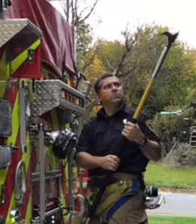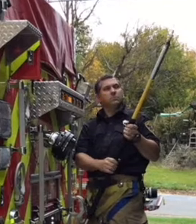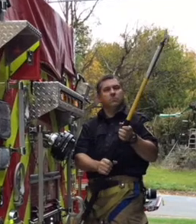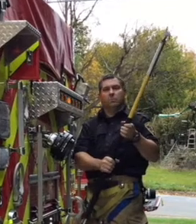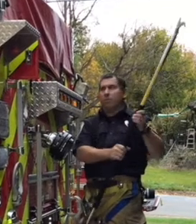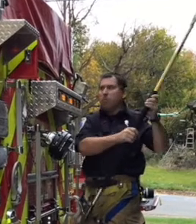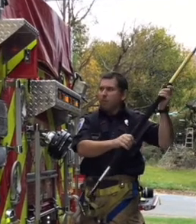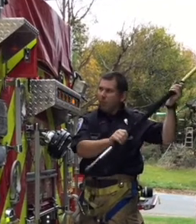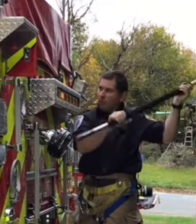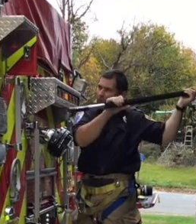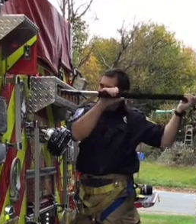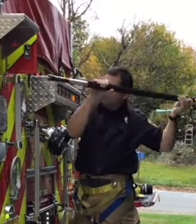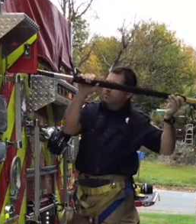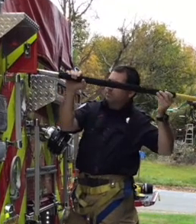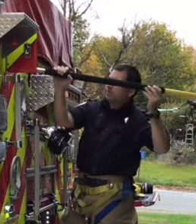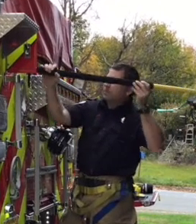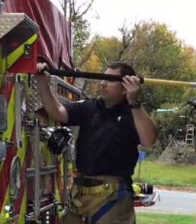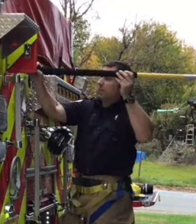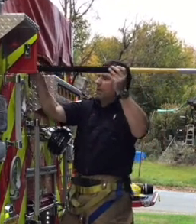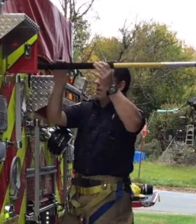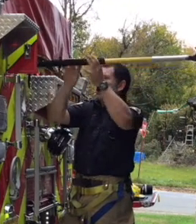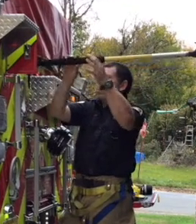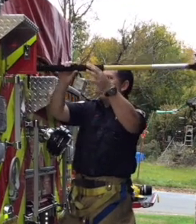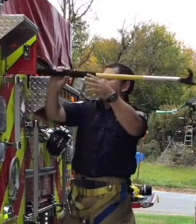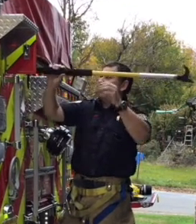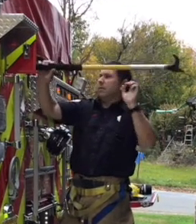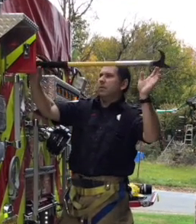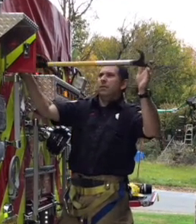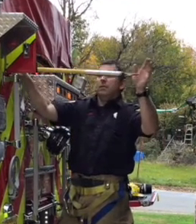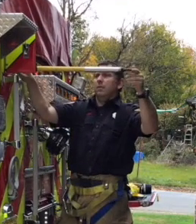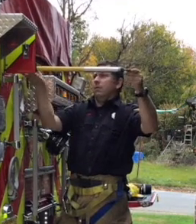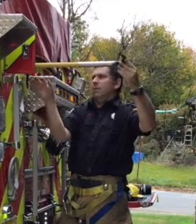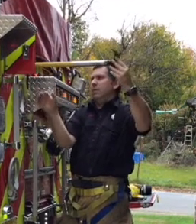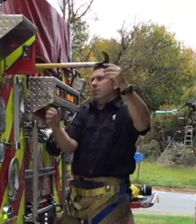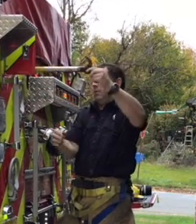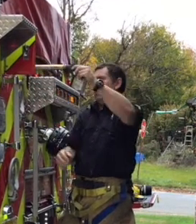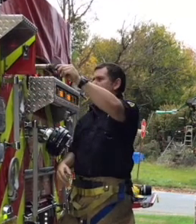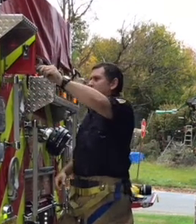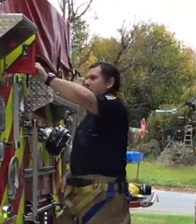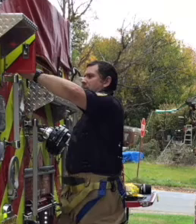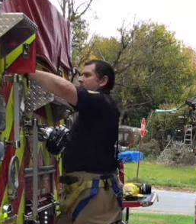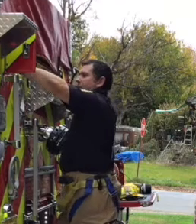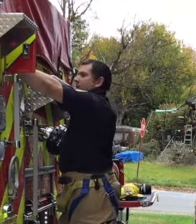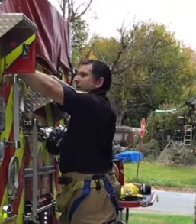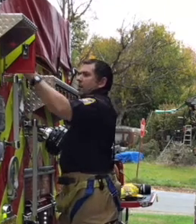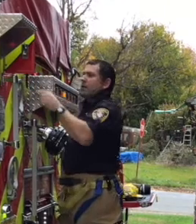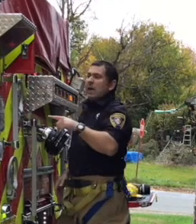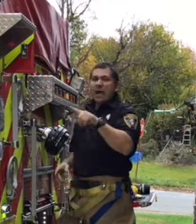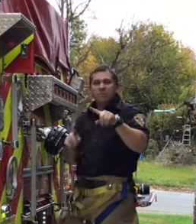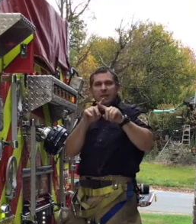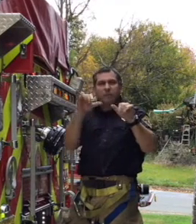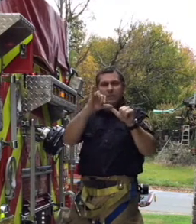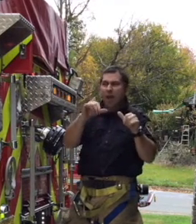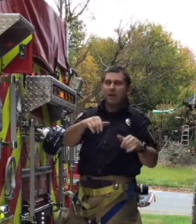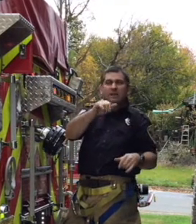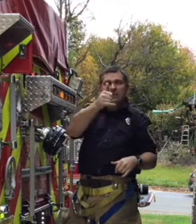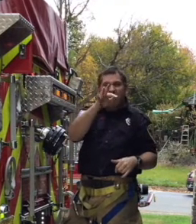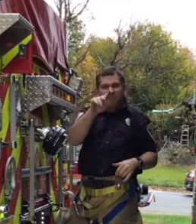So if you can't reach something, you would use that to try to pull something down or break a window. There's